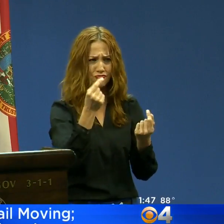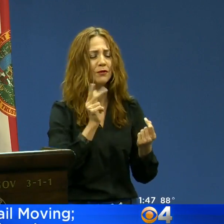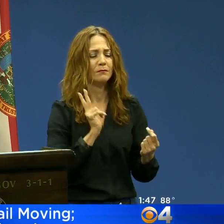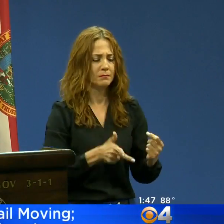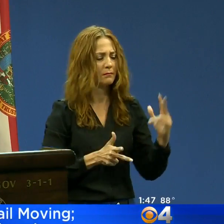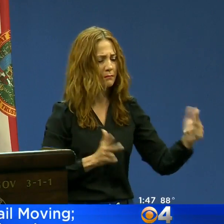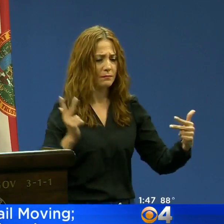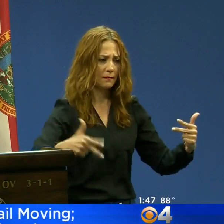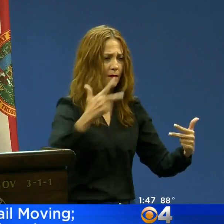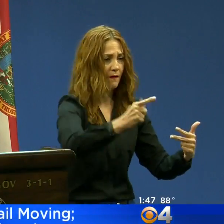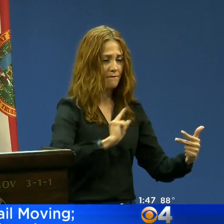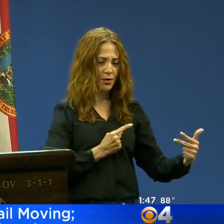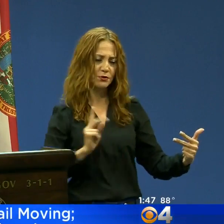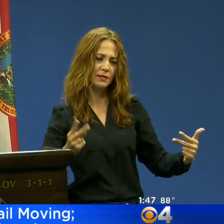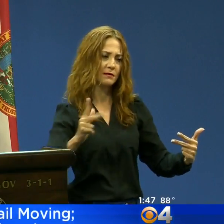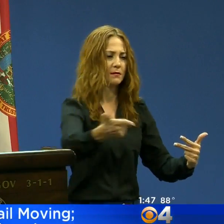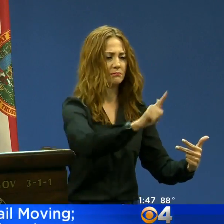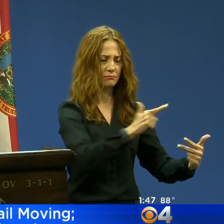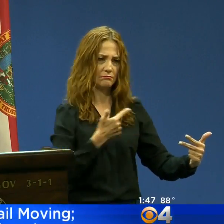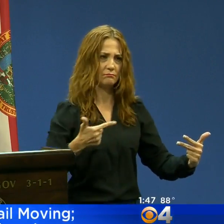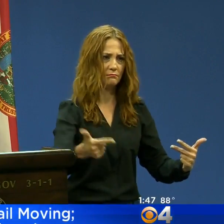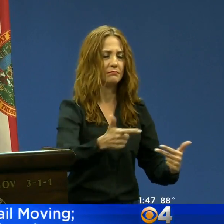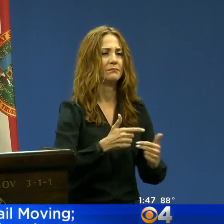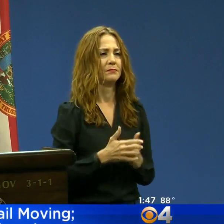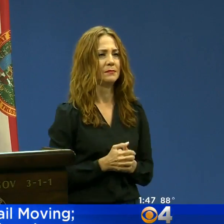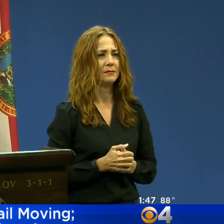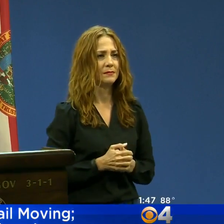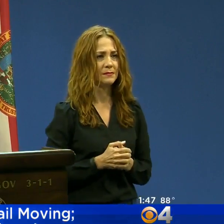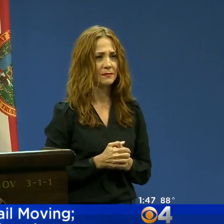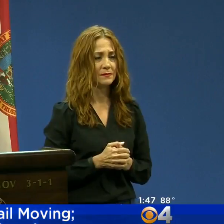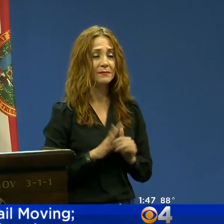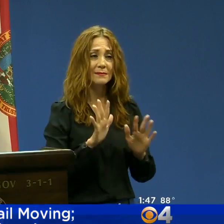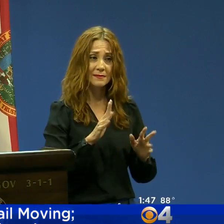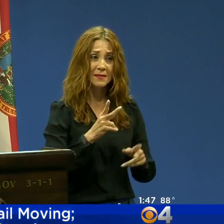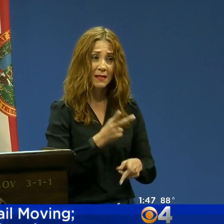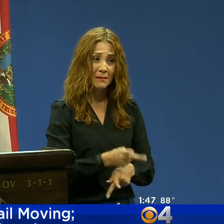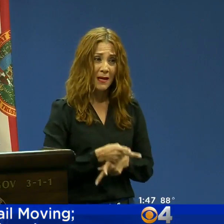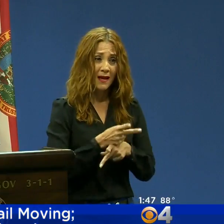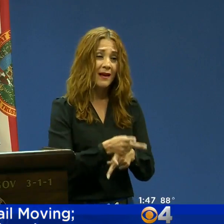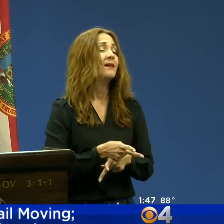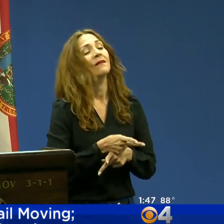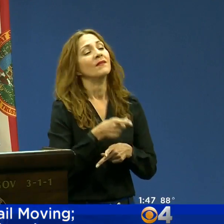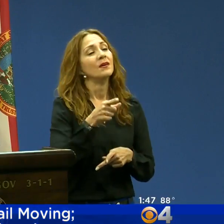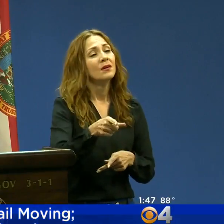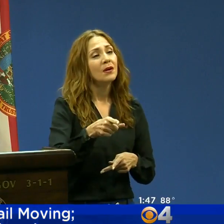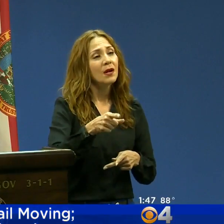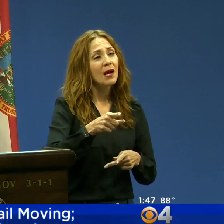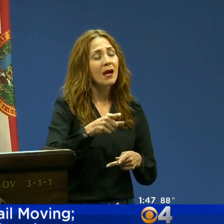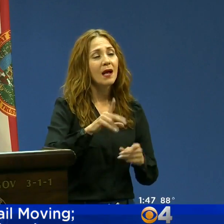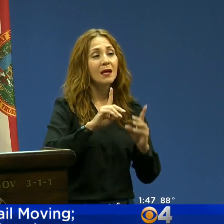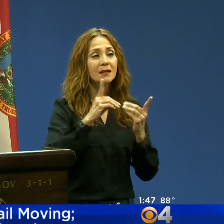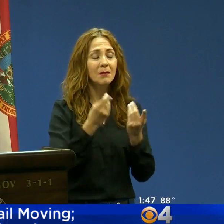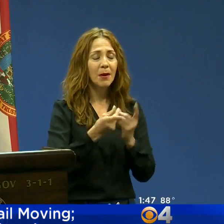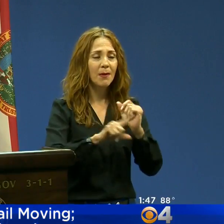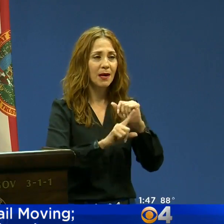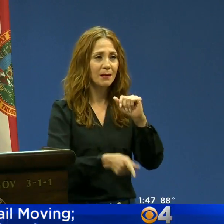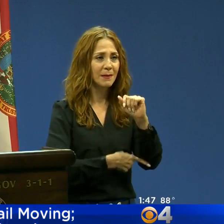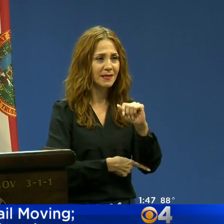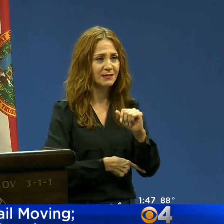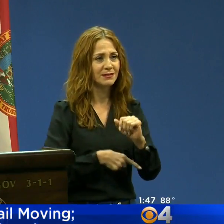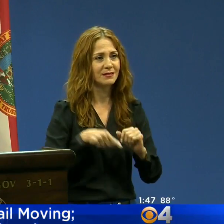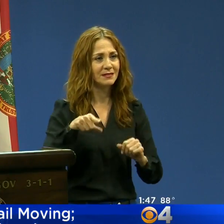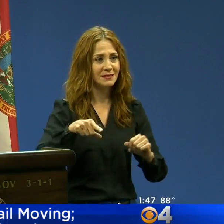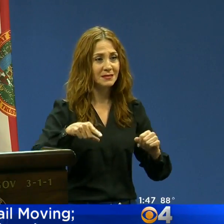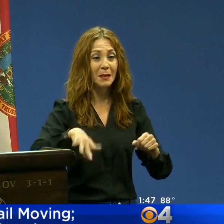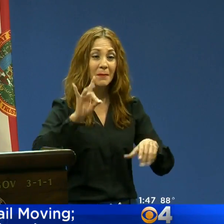stop. Please stop and be very careful. The Department of Solid Waste Management. Our waste collection was operational as